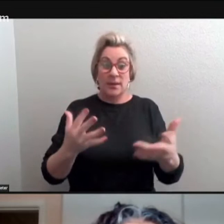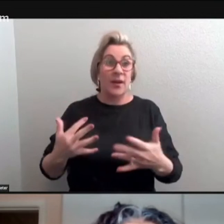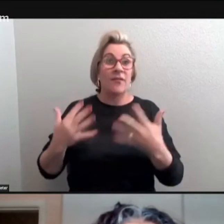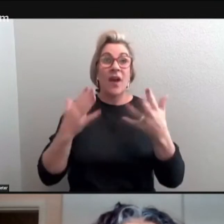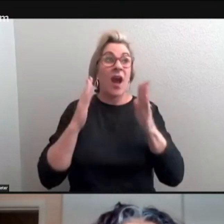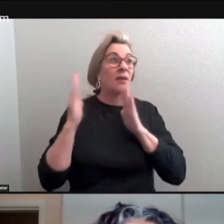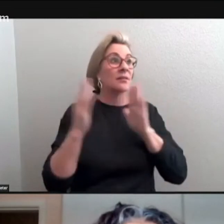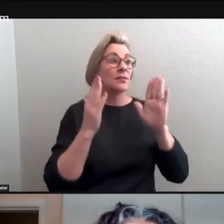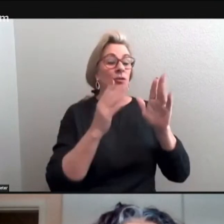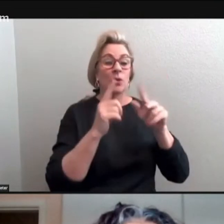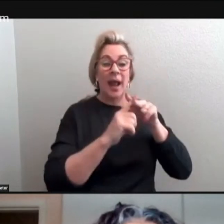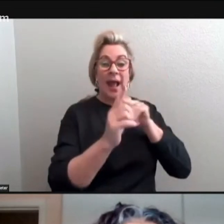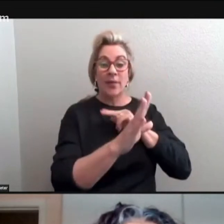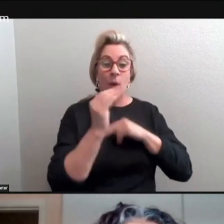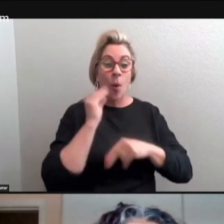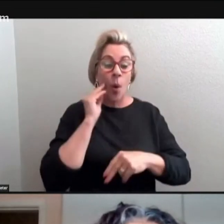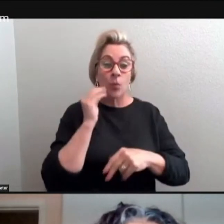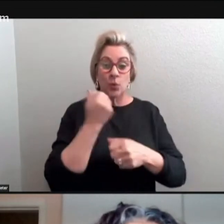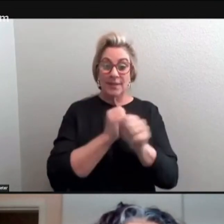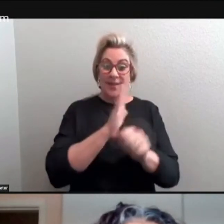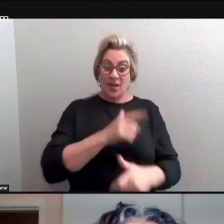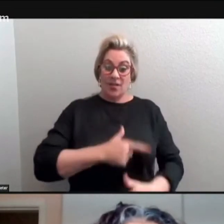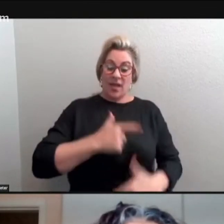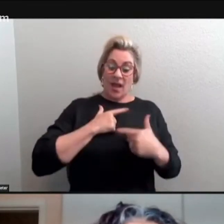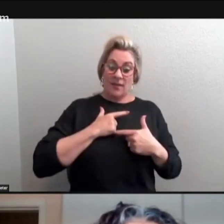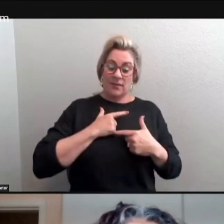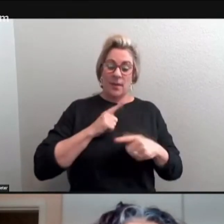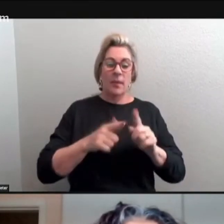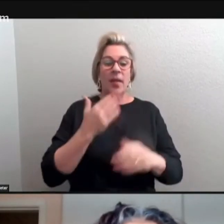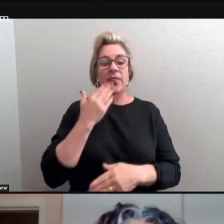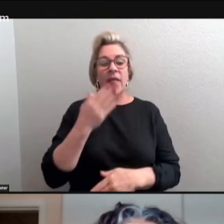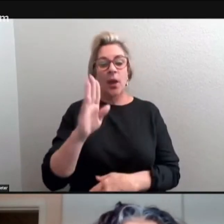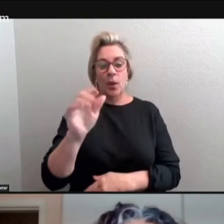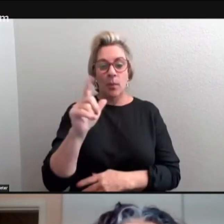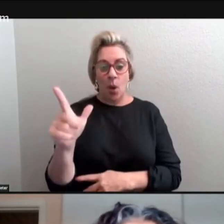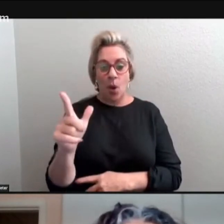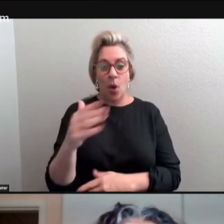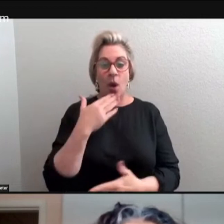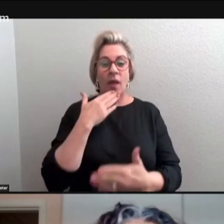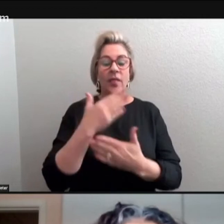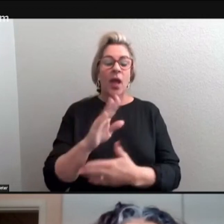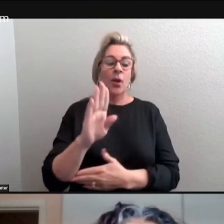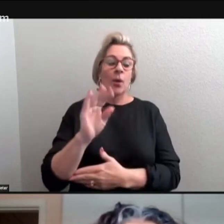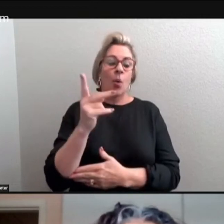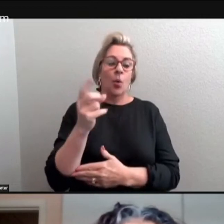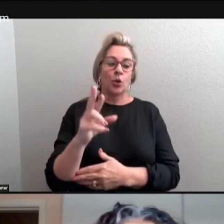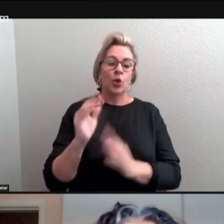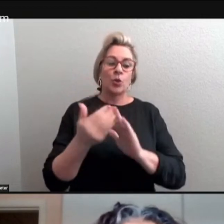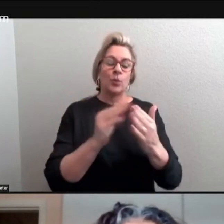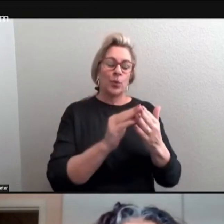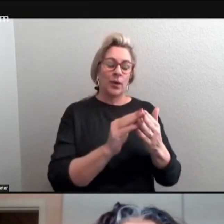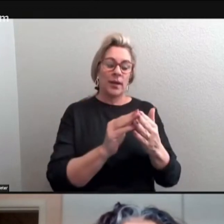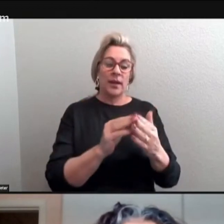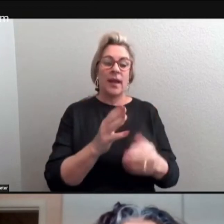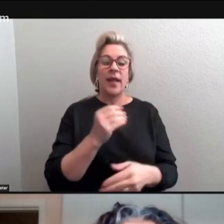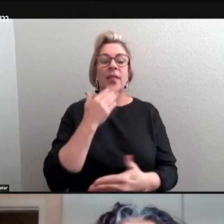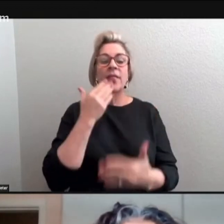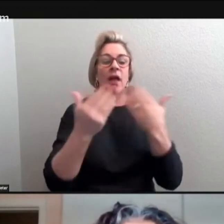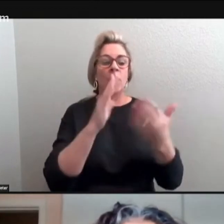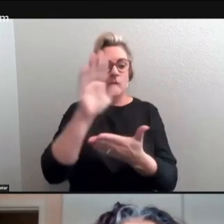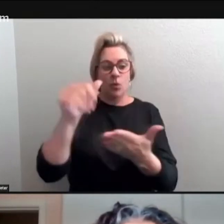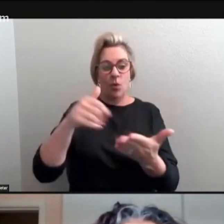they tried to exit their home and save their lives. Thank you to Ball. Thank you to Boulder Community Foundation. Thank you to Civitas. And thank you to all of